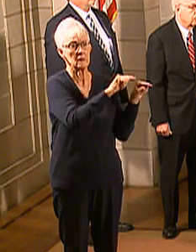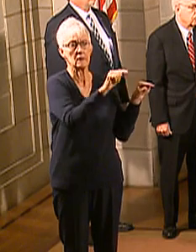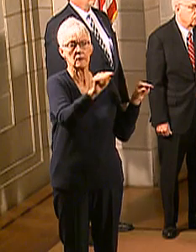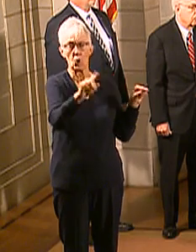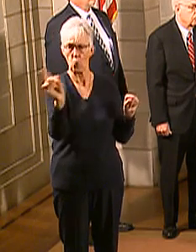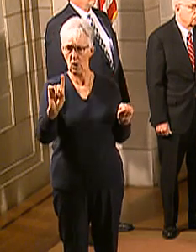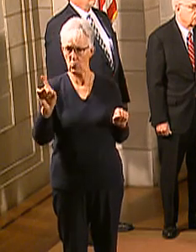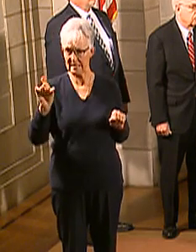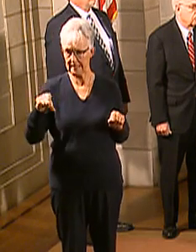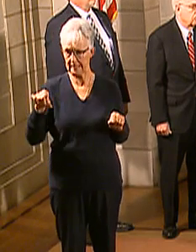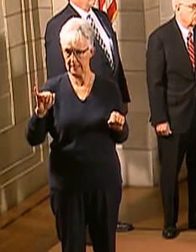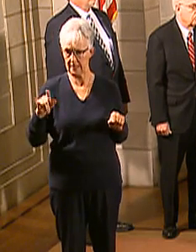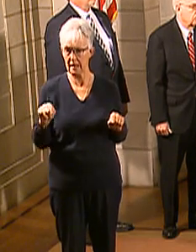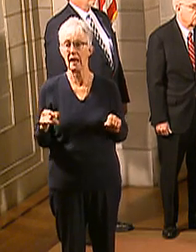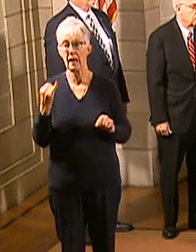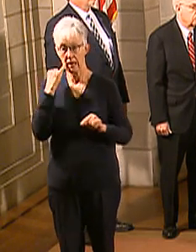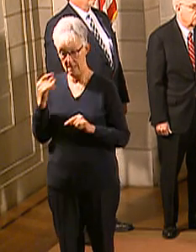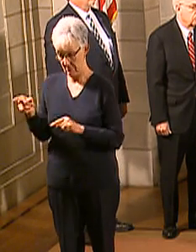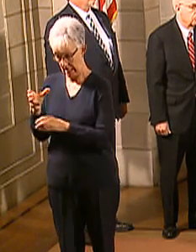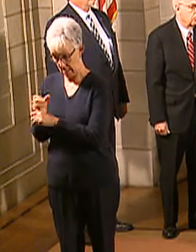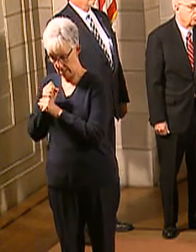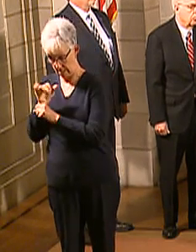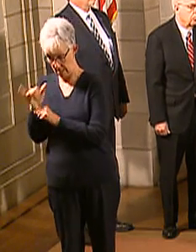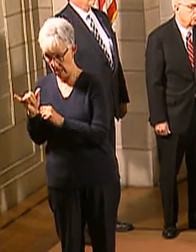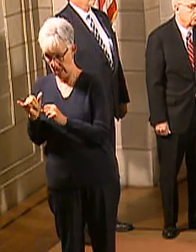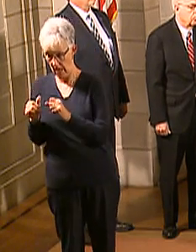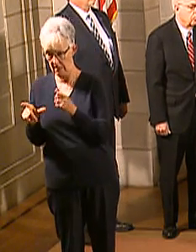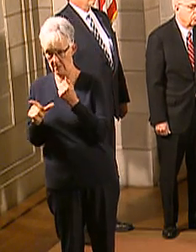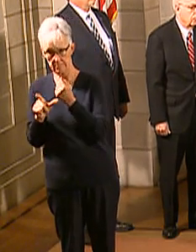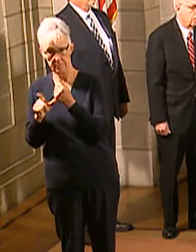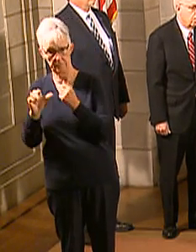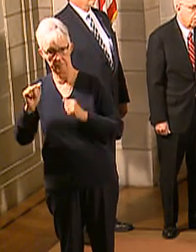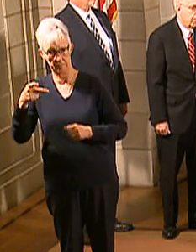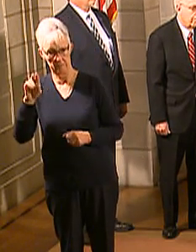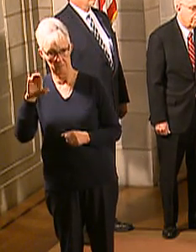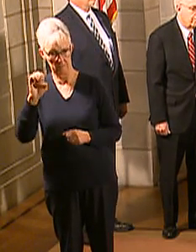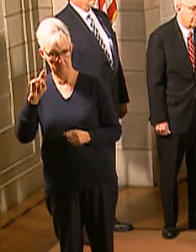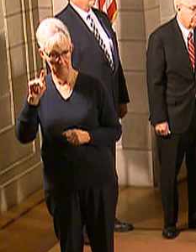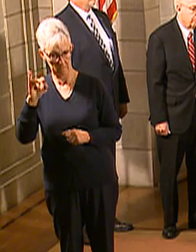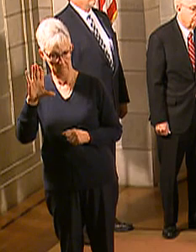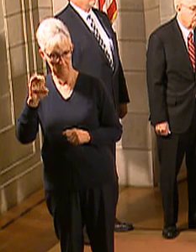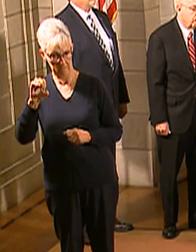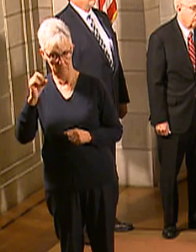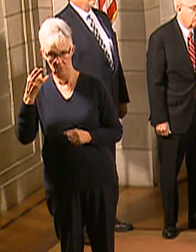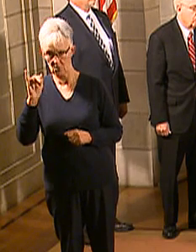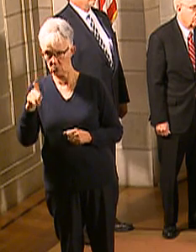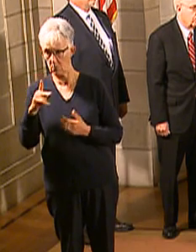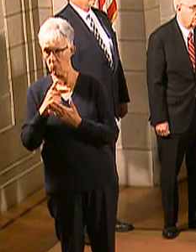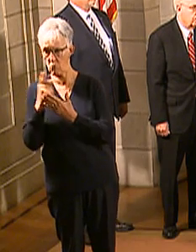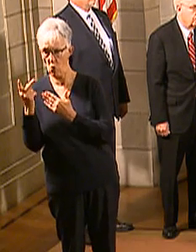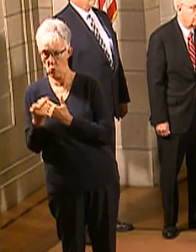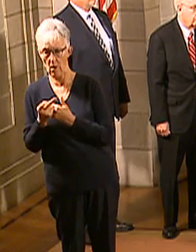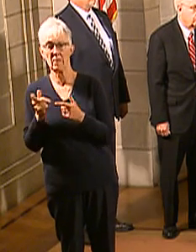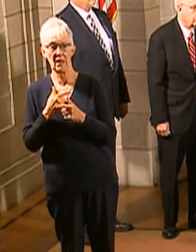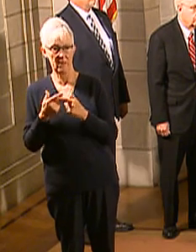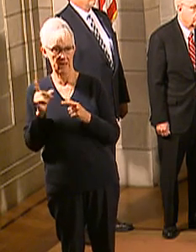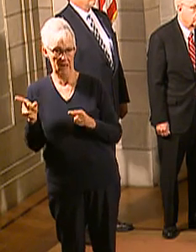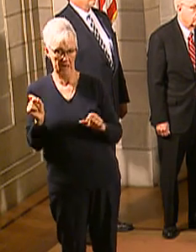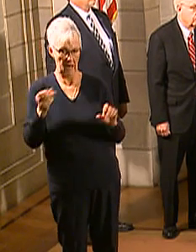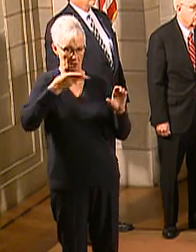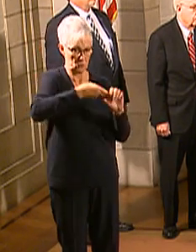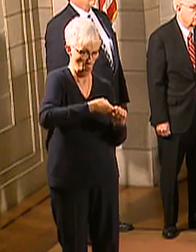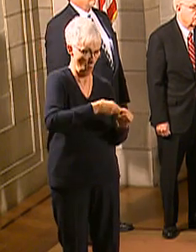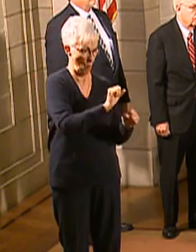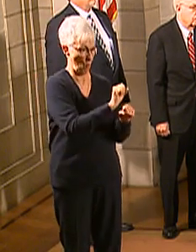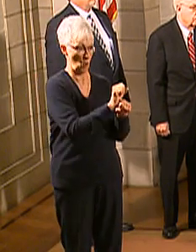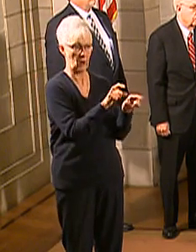a registered apprenticeship program to be able to get that certificate to be able to pursue their career. And one of the things we did last